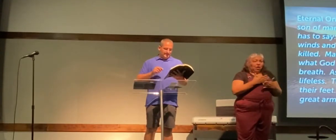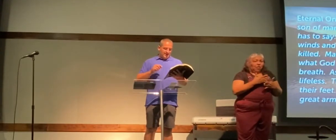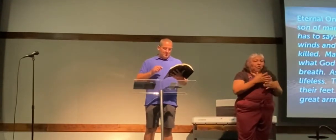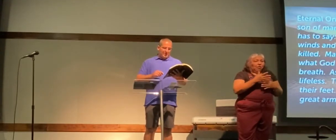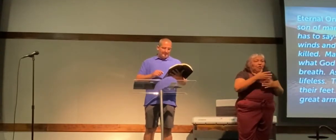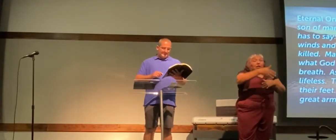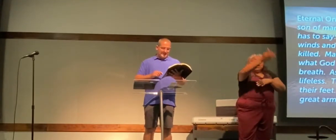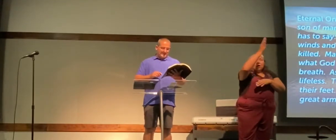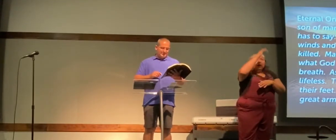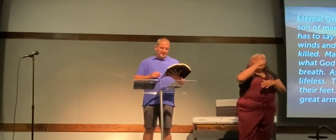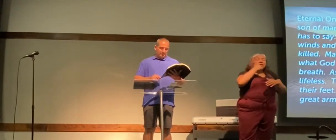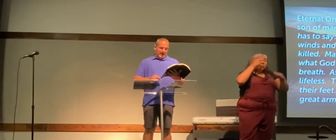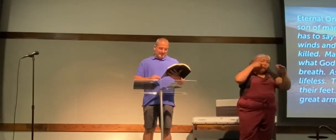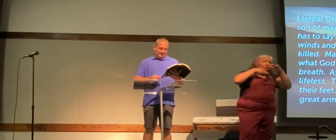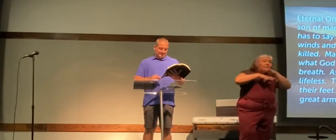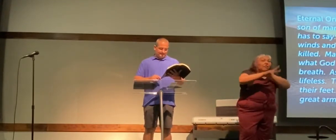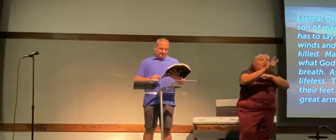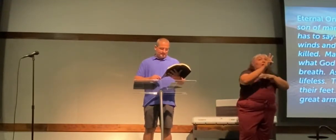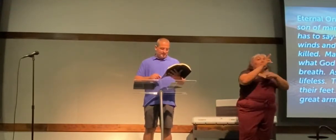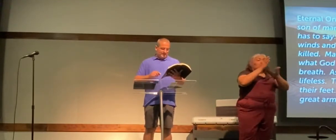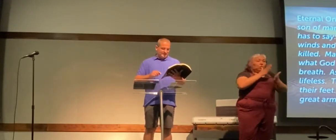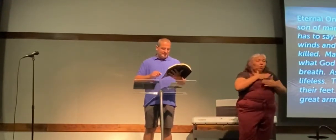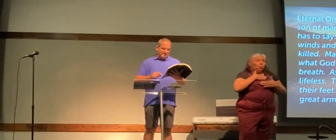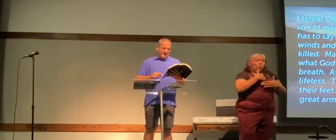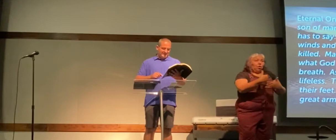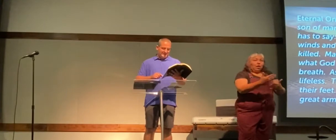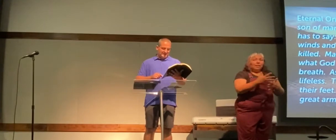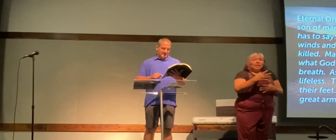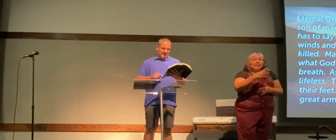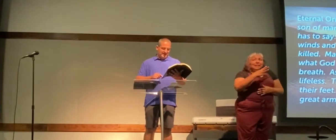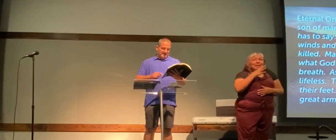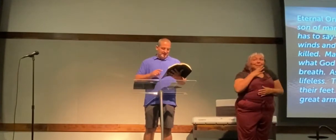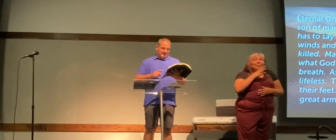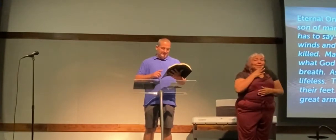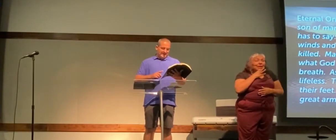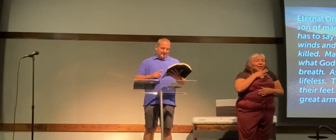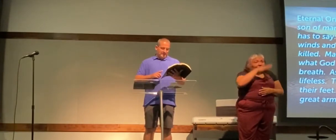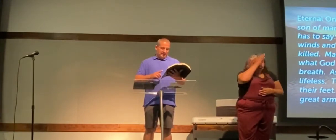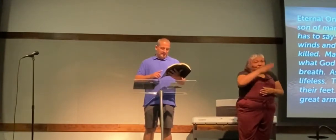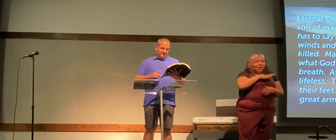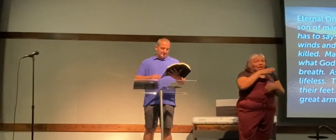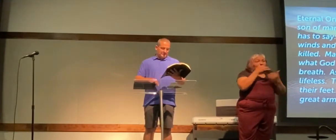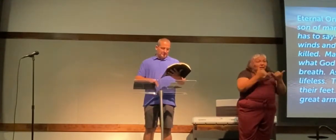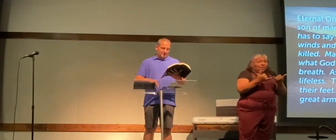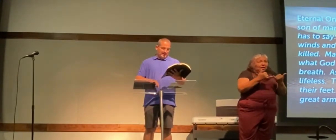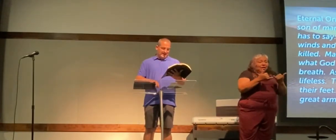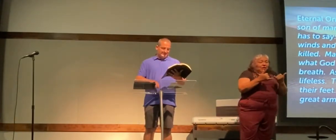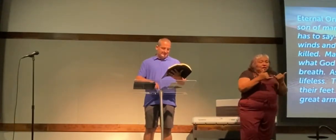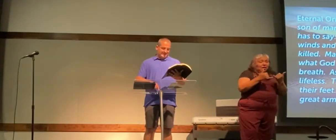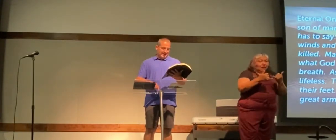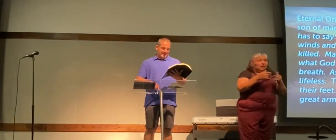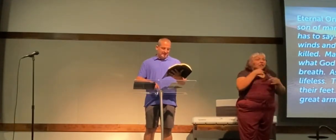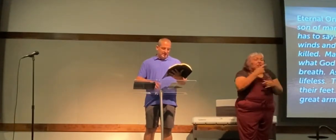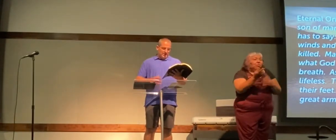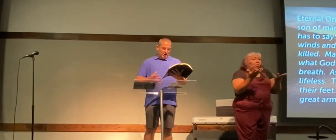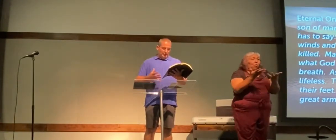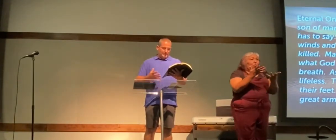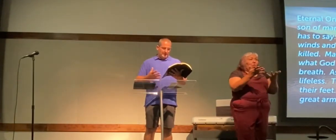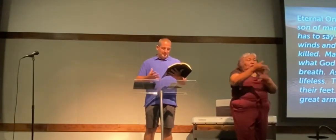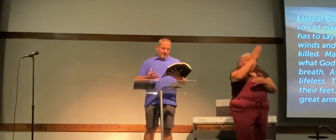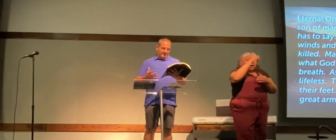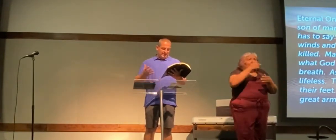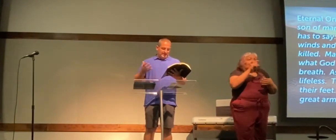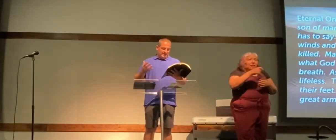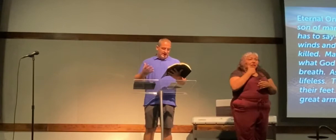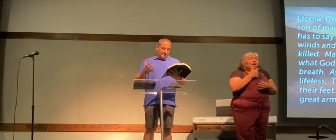said, prophesy to the breath. Speak, Son of Man, and tell them what the Eternal Lord has to say. O